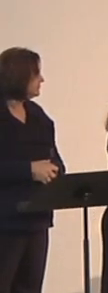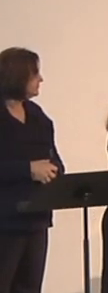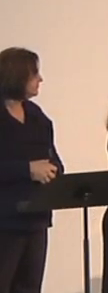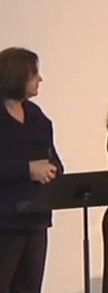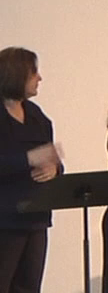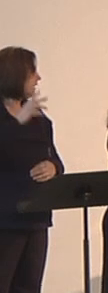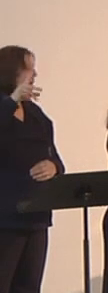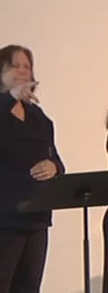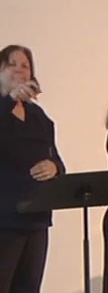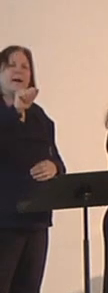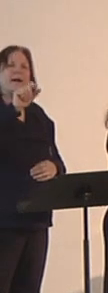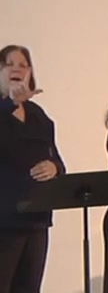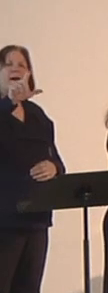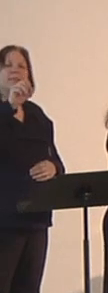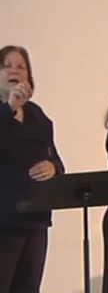Ba Ye Li.